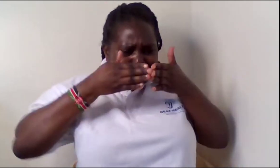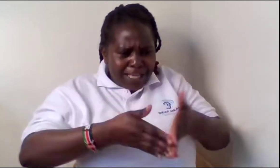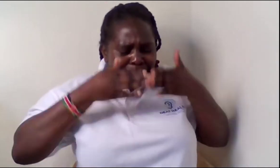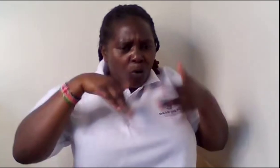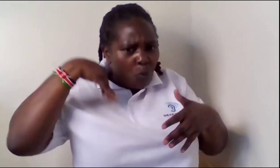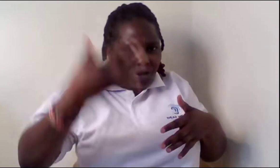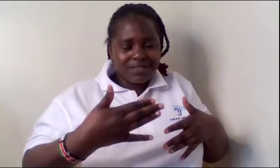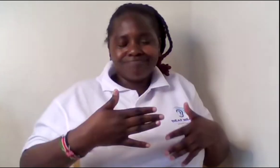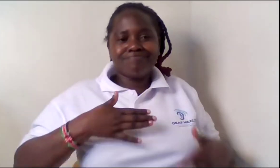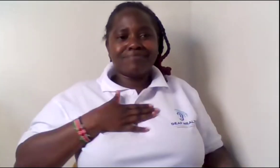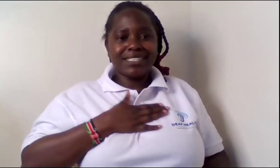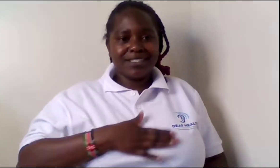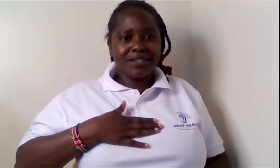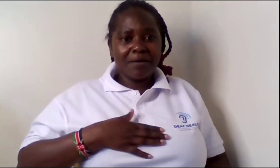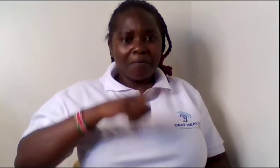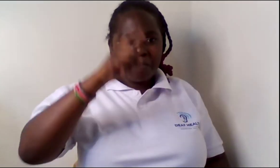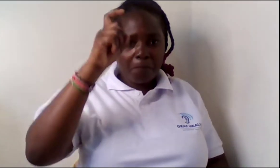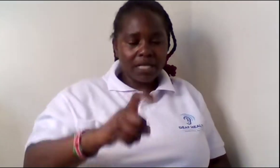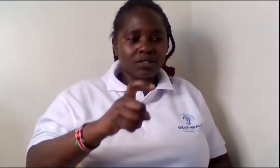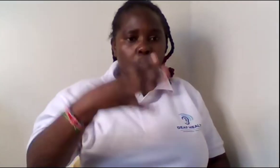it should be once a year.